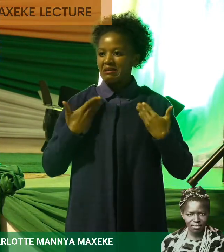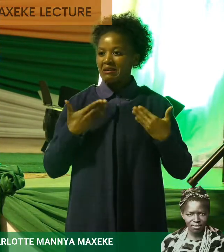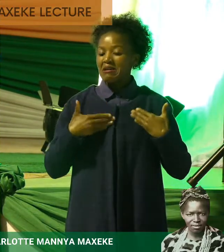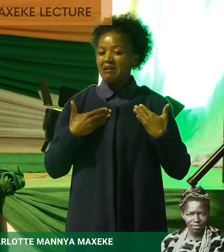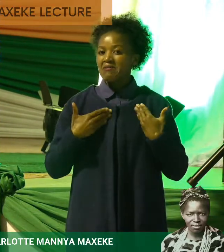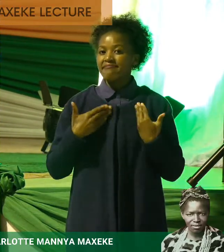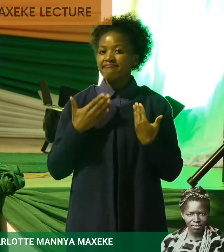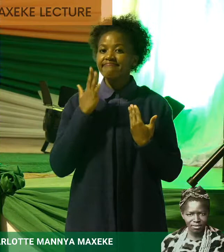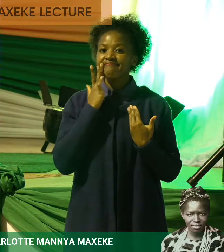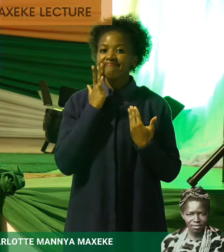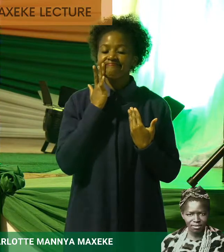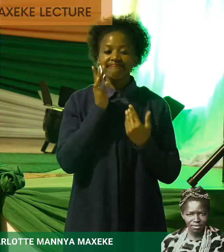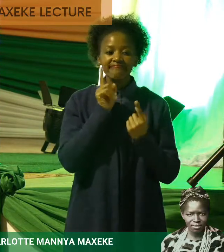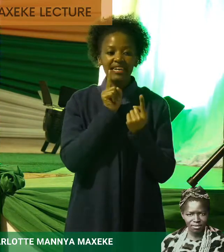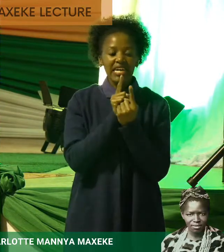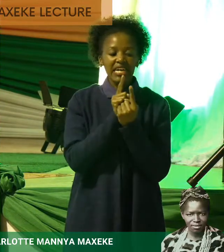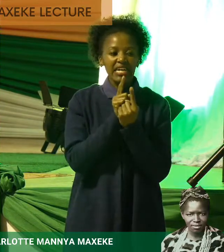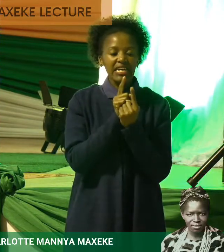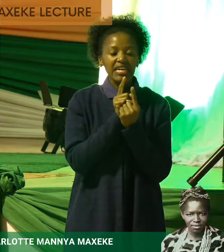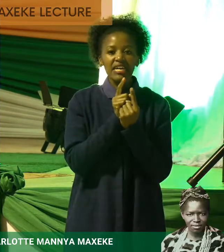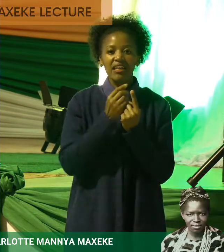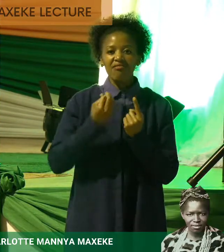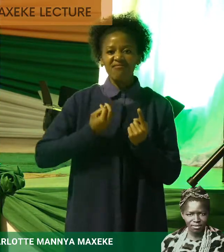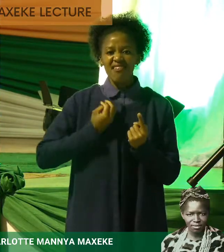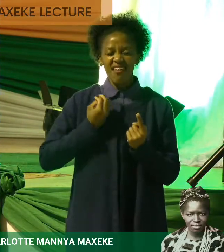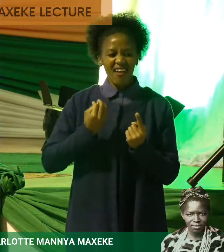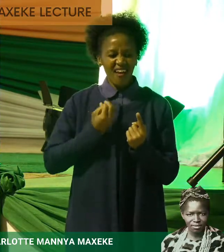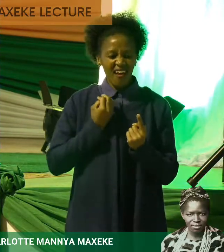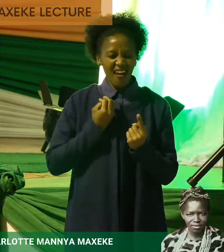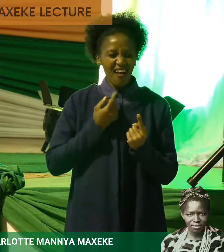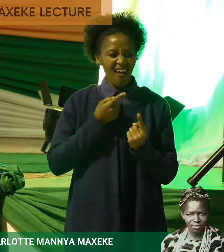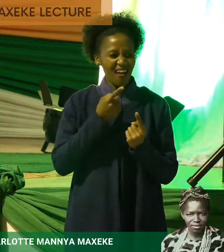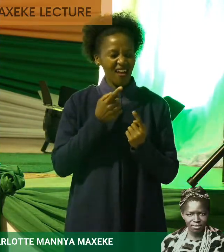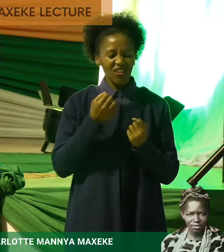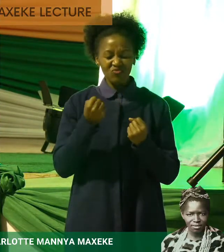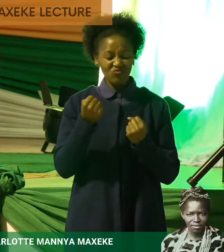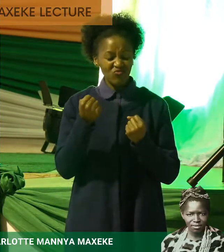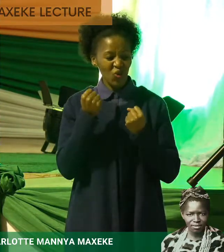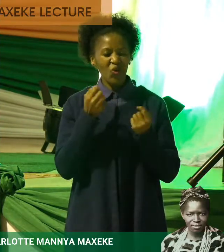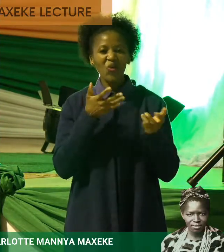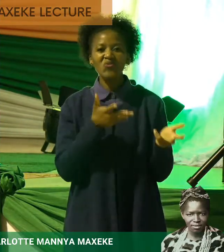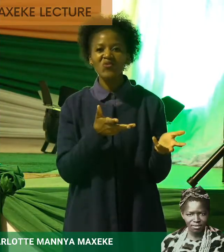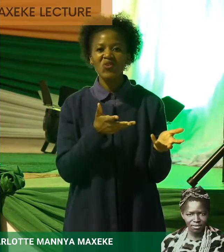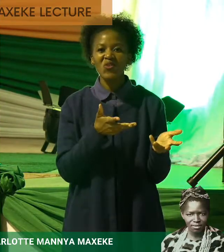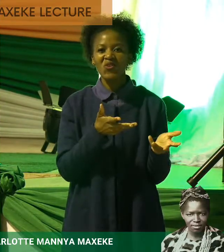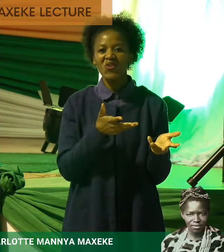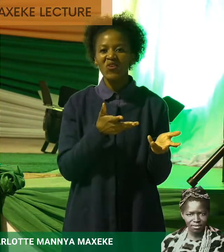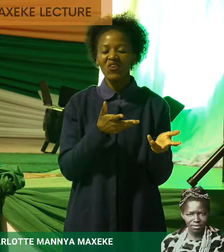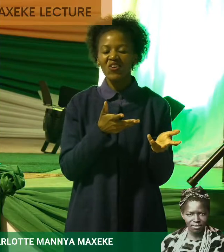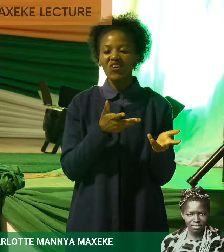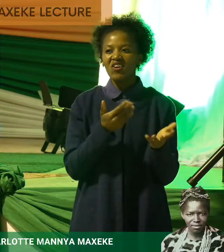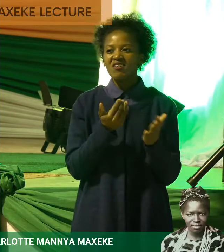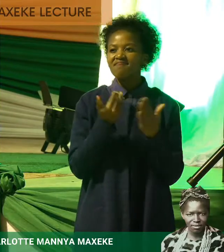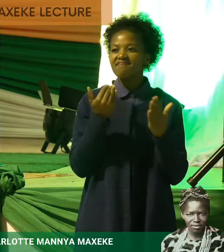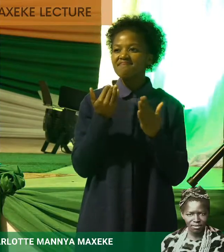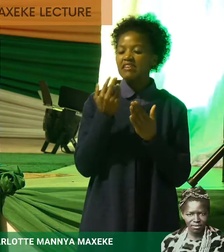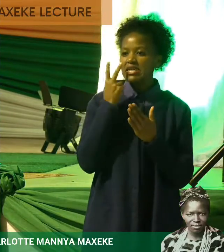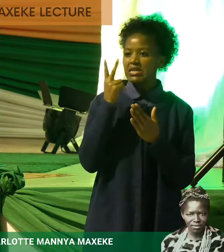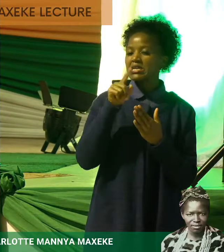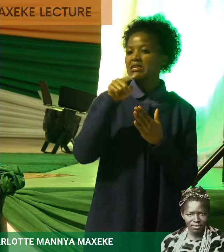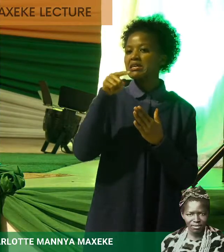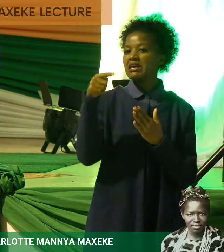didibana nabantu abatsha bepowerful kangaka. Ndikhe ndathi tshe nomnye